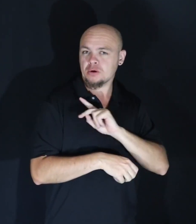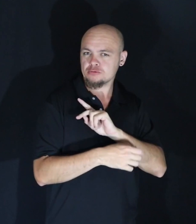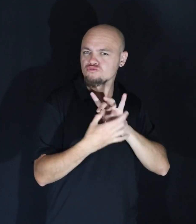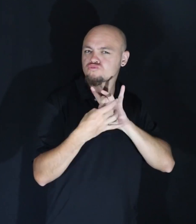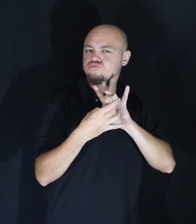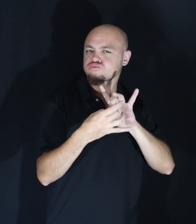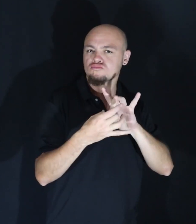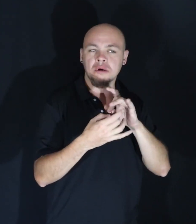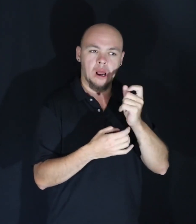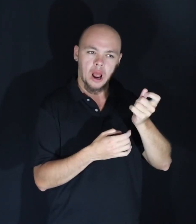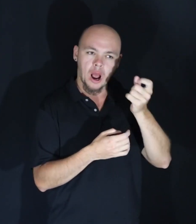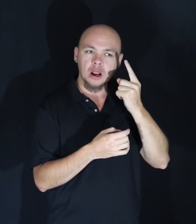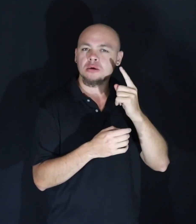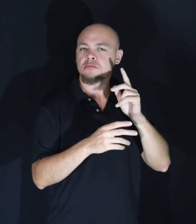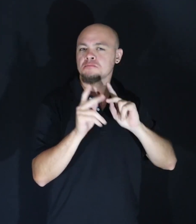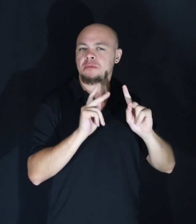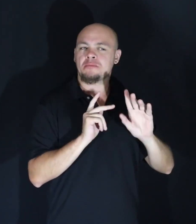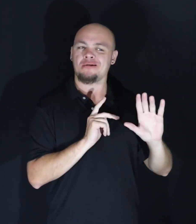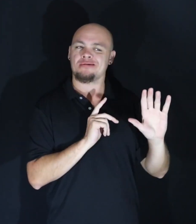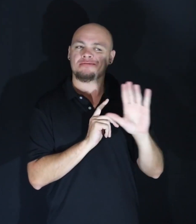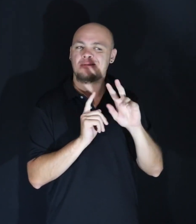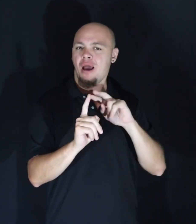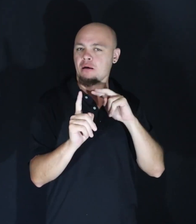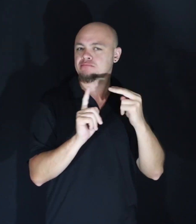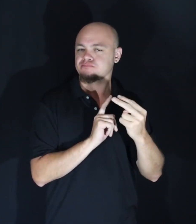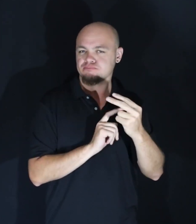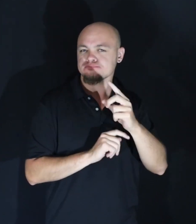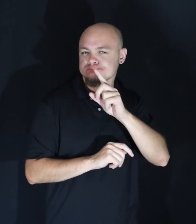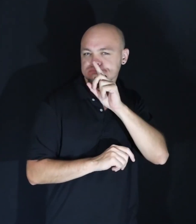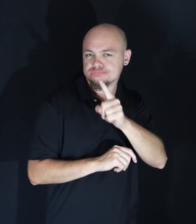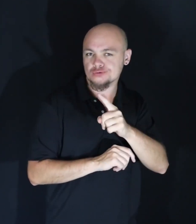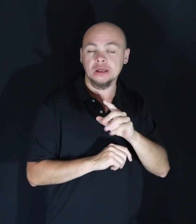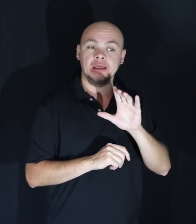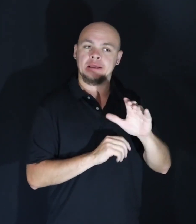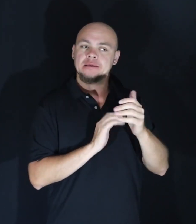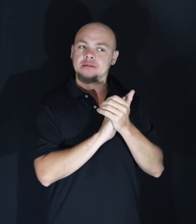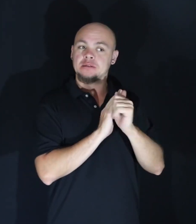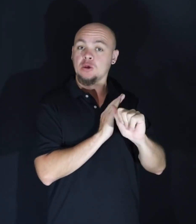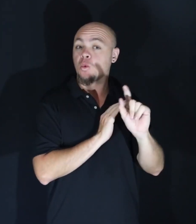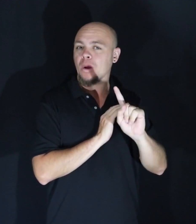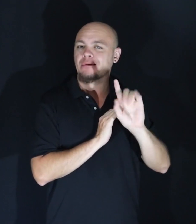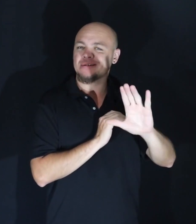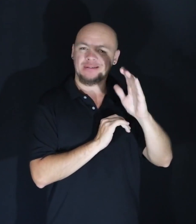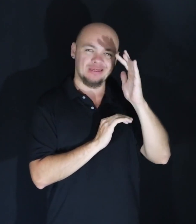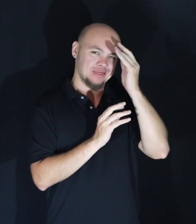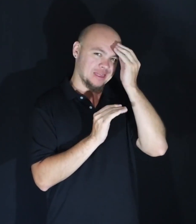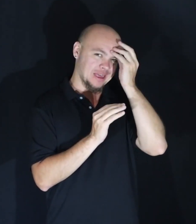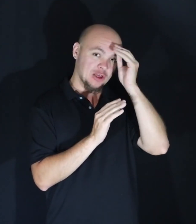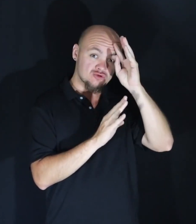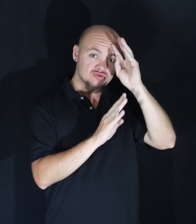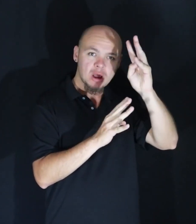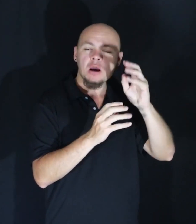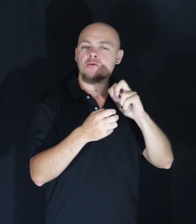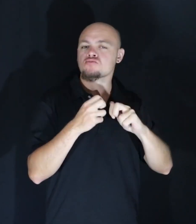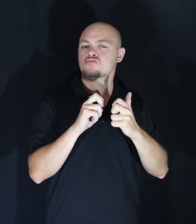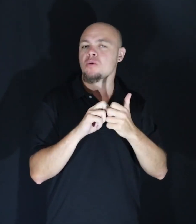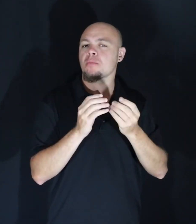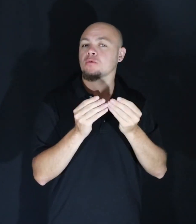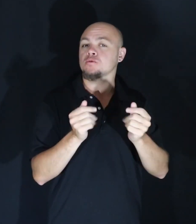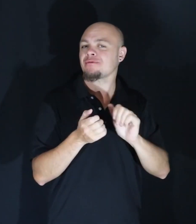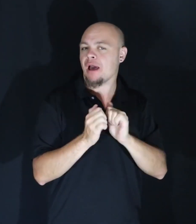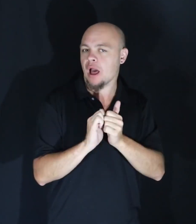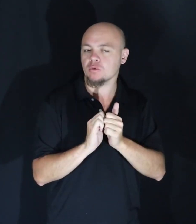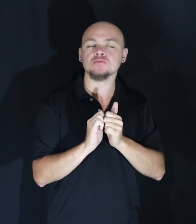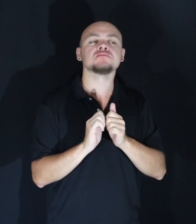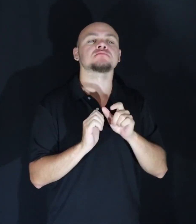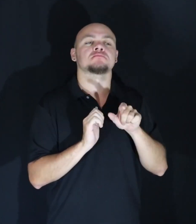genuinely understanding the perspectives of others. His strengths lie in his creative thinking, his problem-solving abilities,